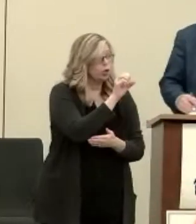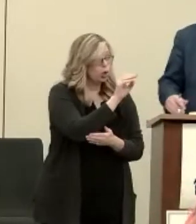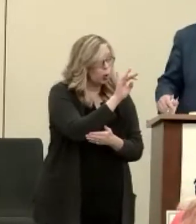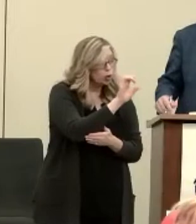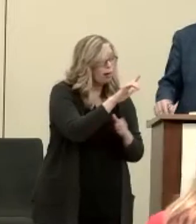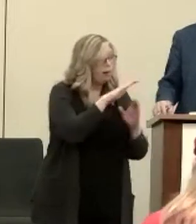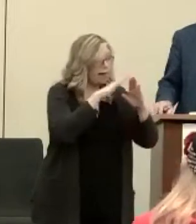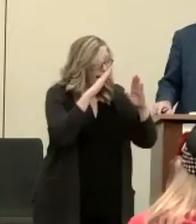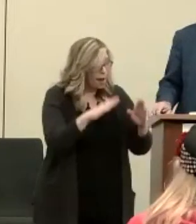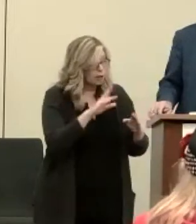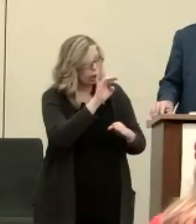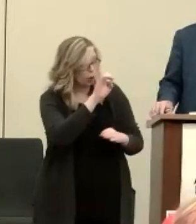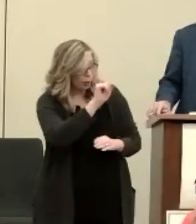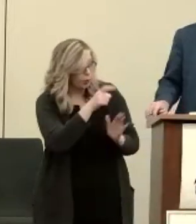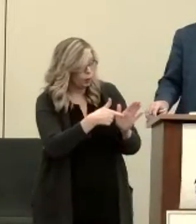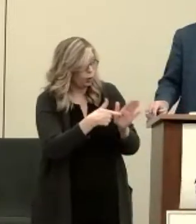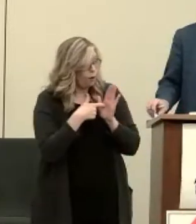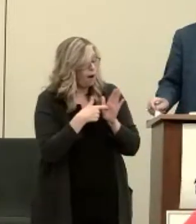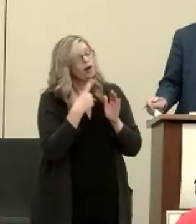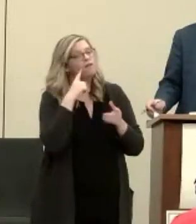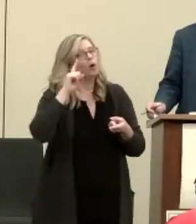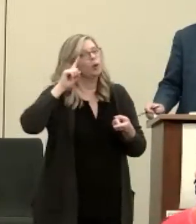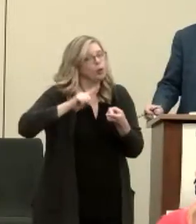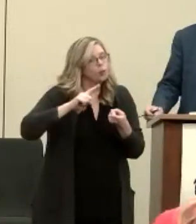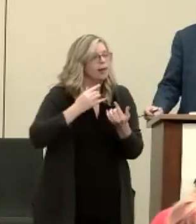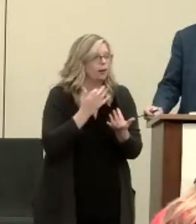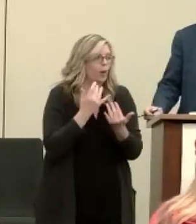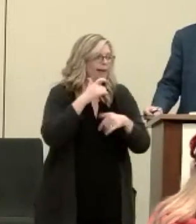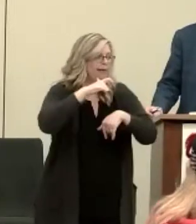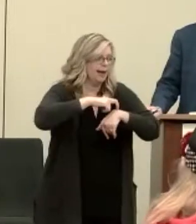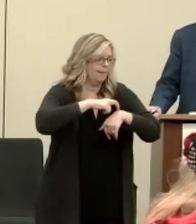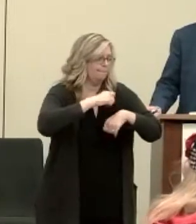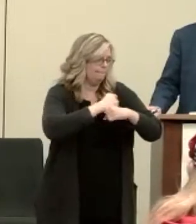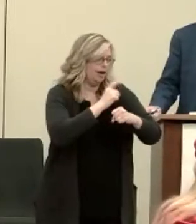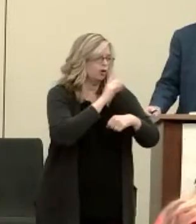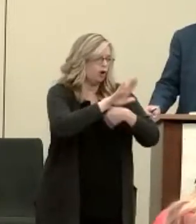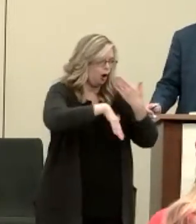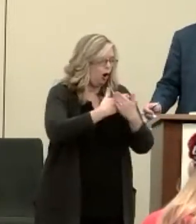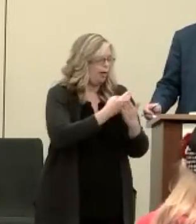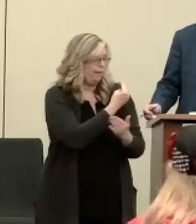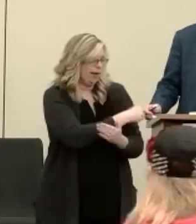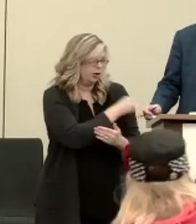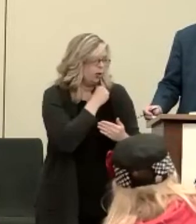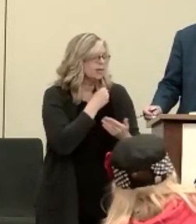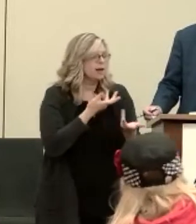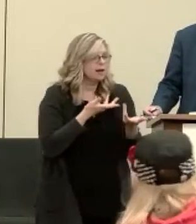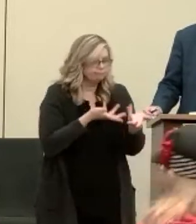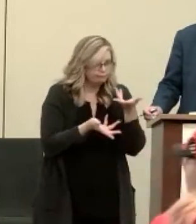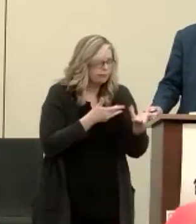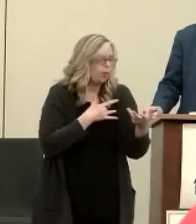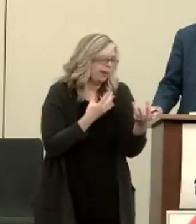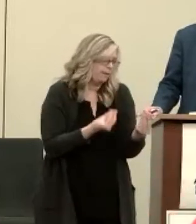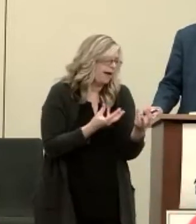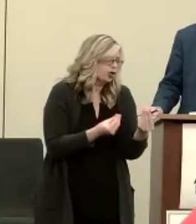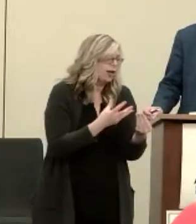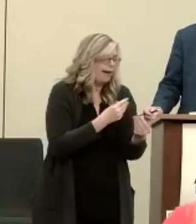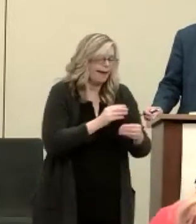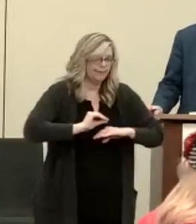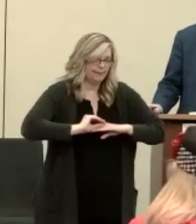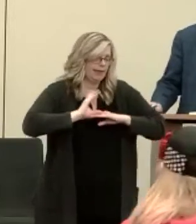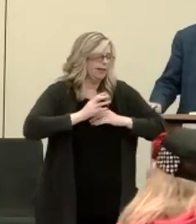housing units that are required to reduce the wait time and ensure that all Manitobans are treated with compassion and